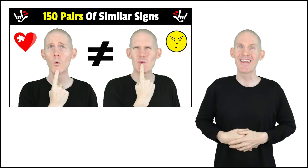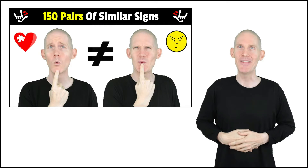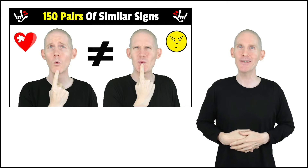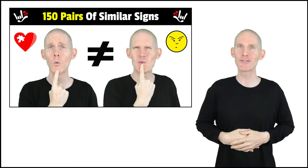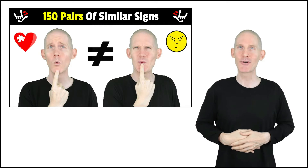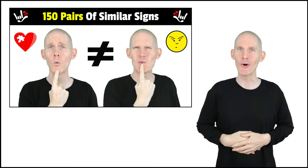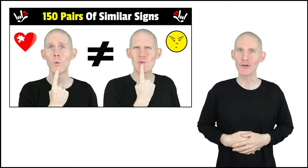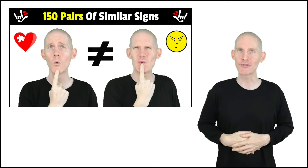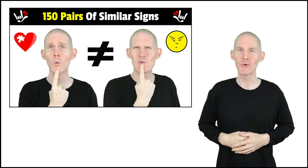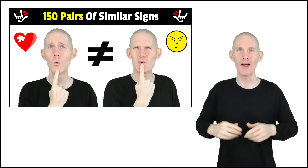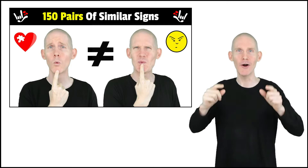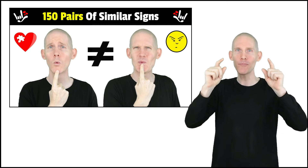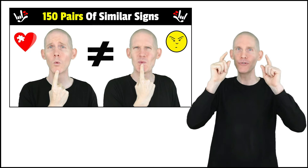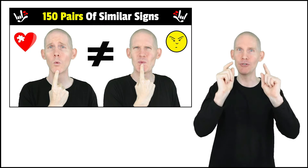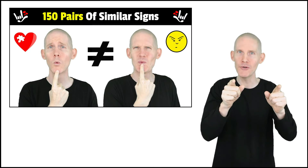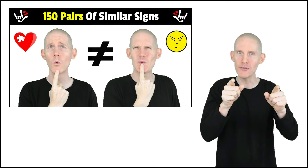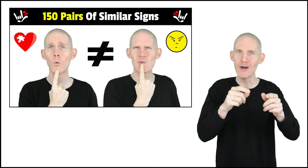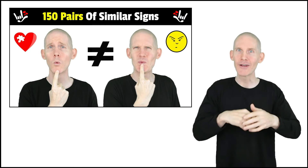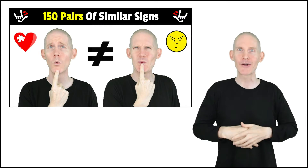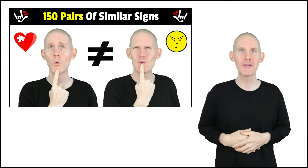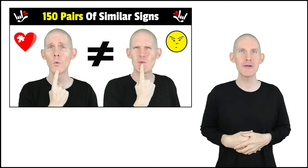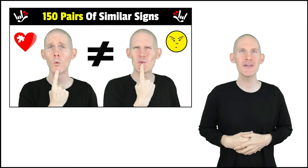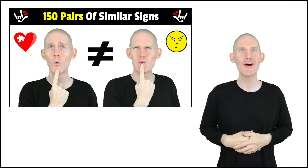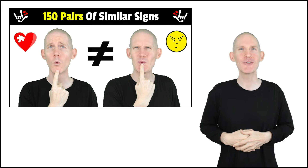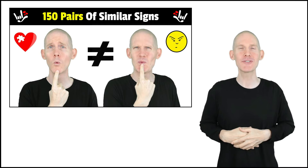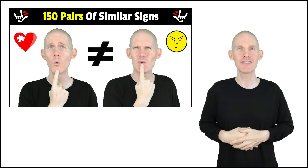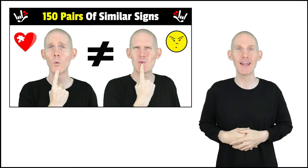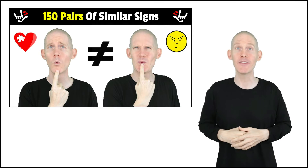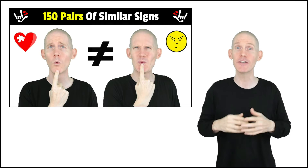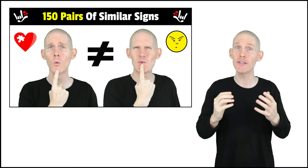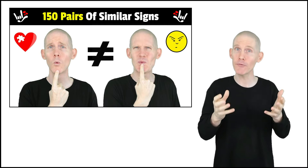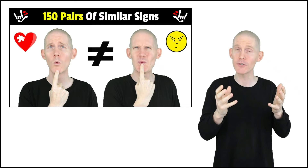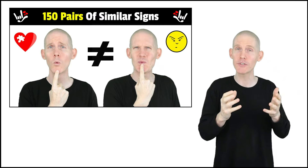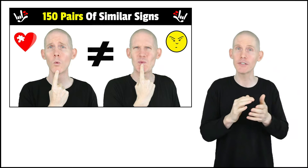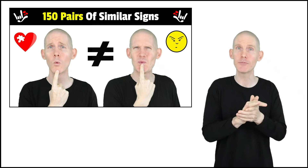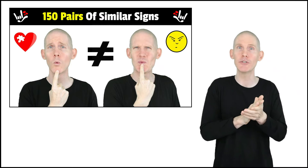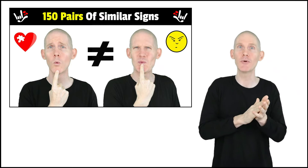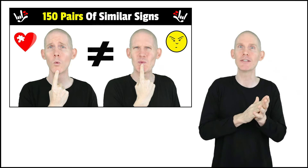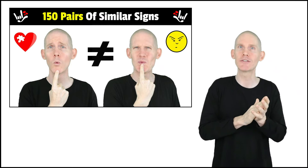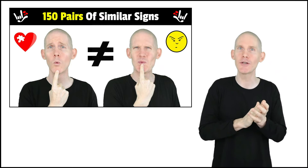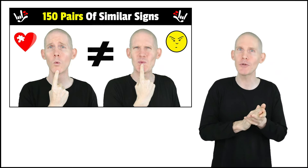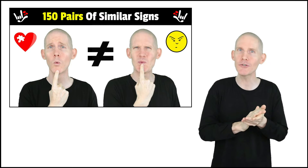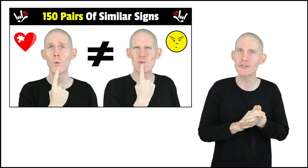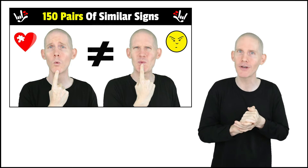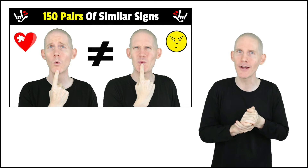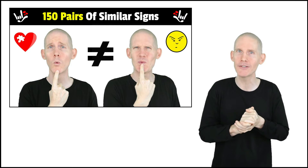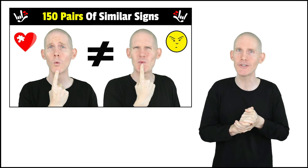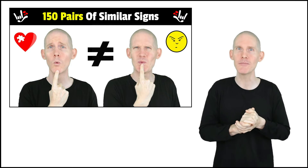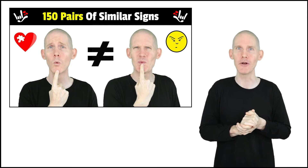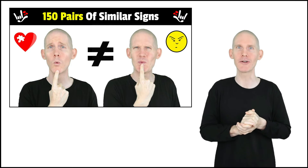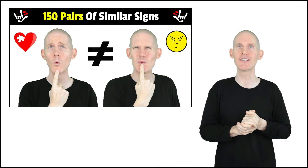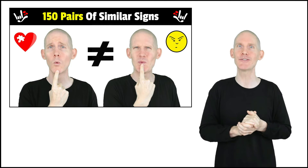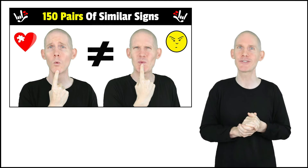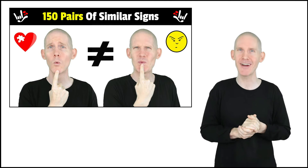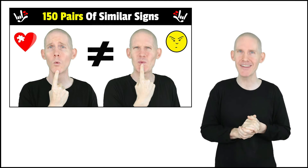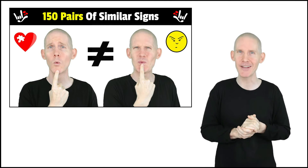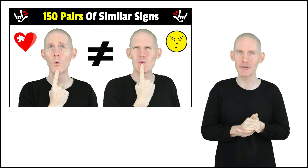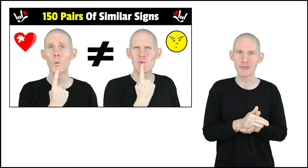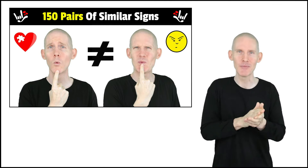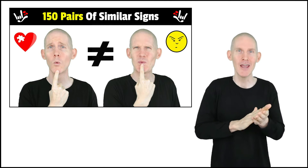This course will help you clearly understand the differences between similar signs in American Sign Language. Now